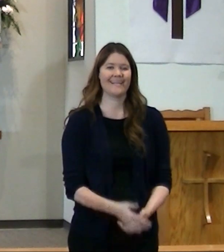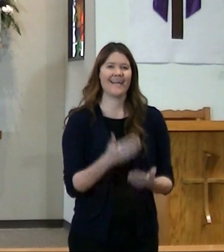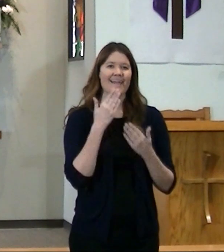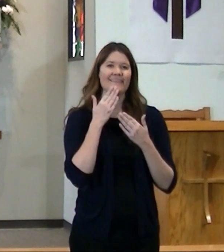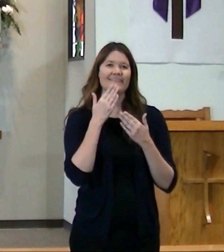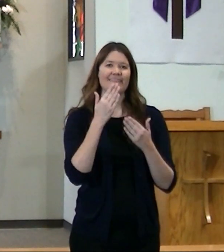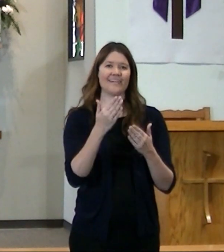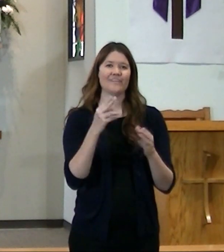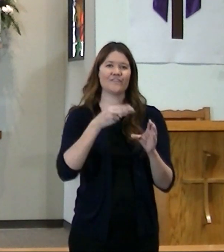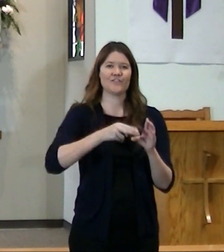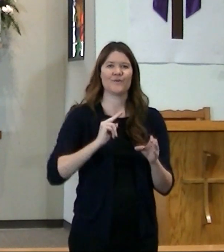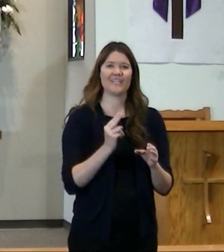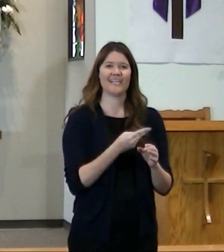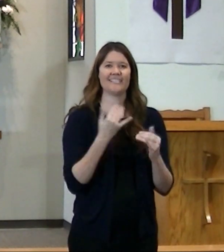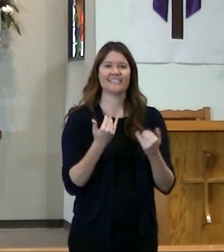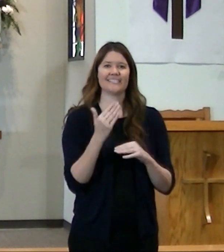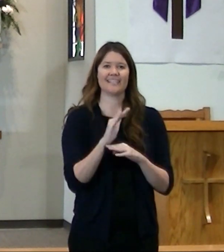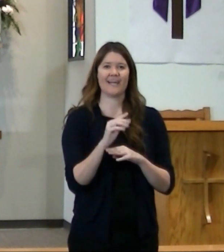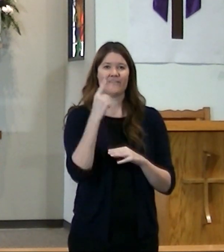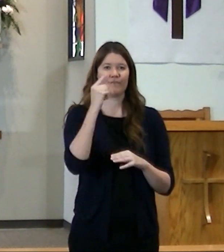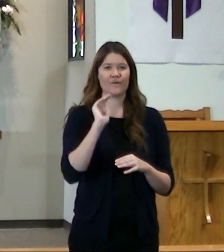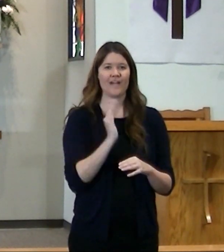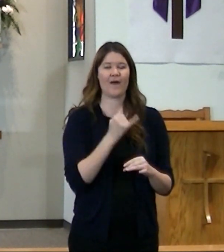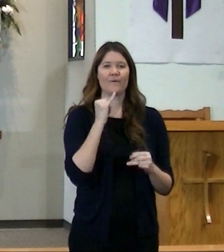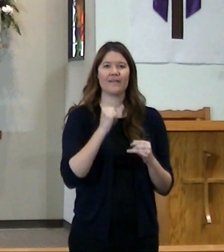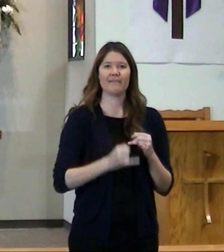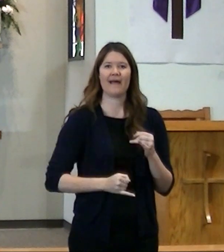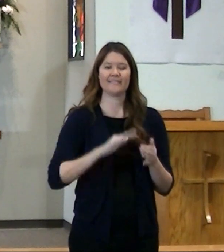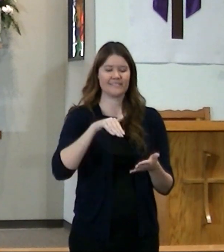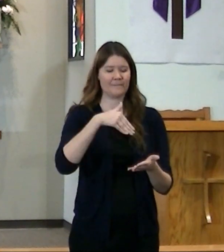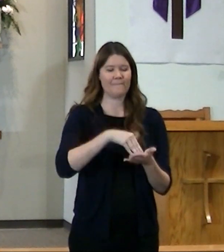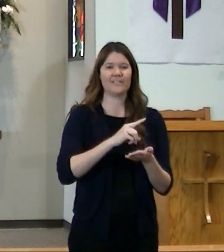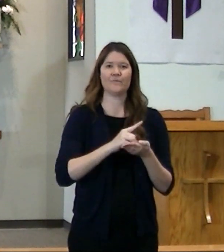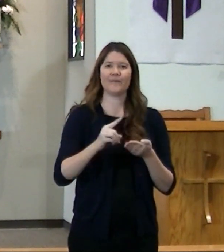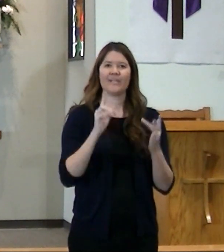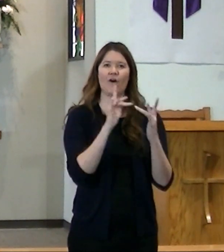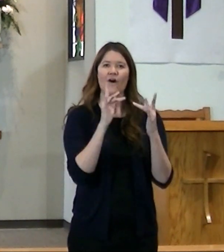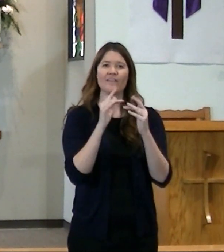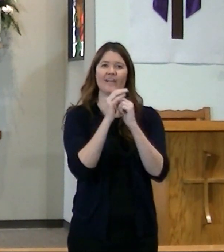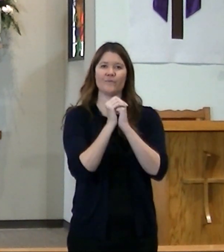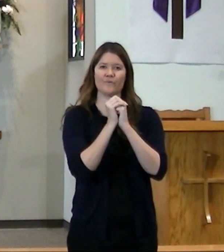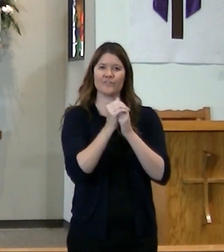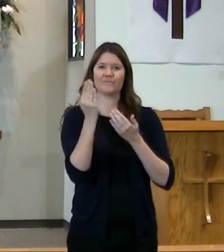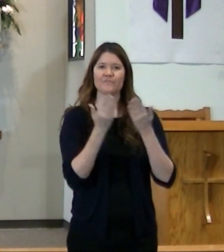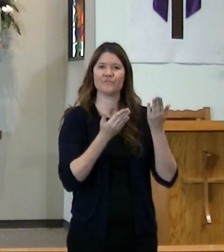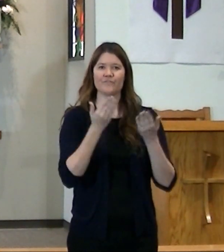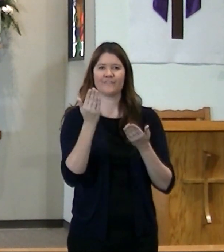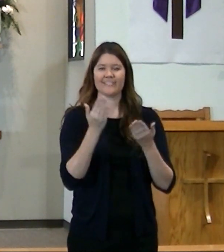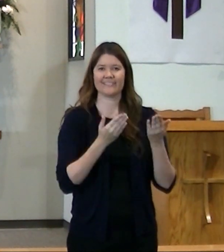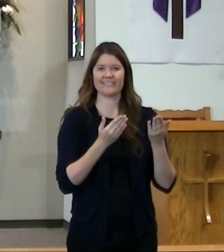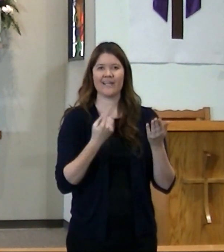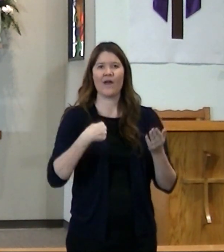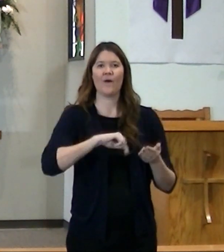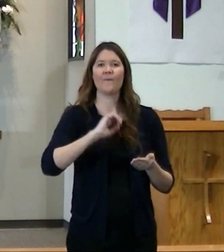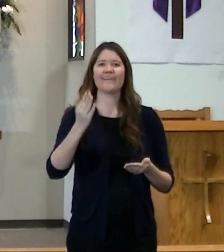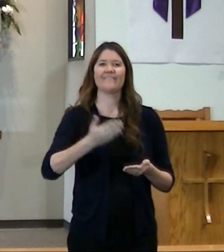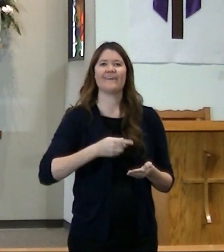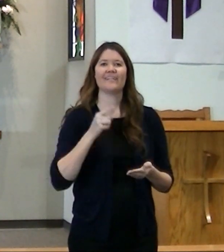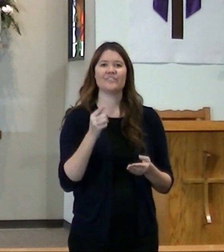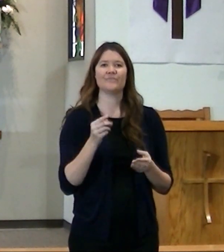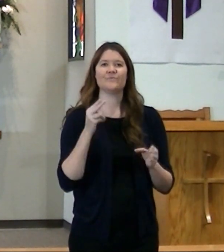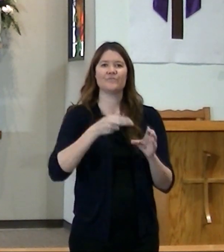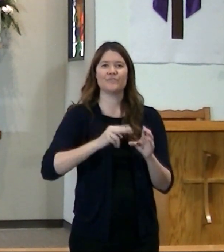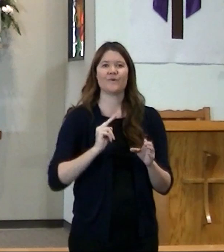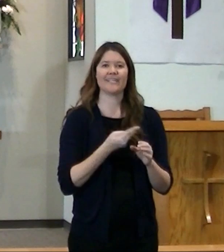Thank you for tuning in tonight for our final midweek online worship service. We invite you to tune